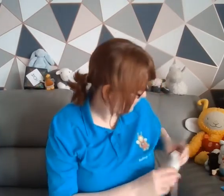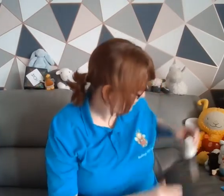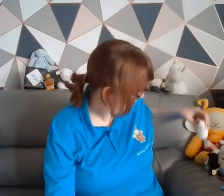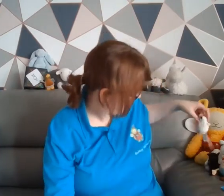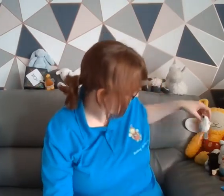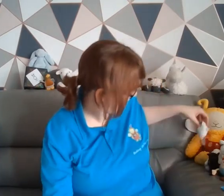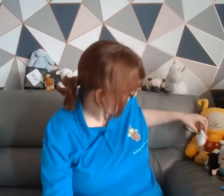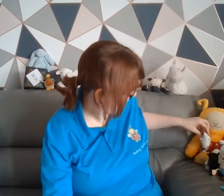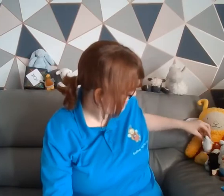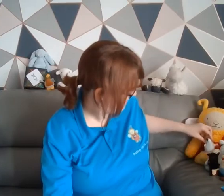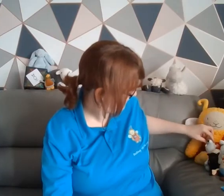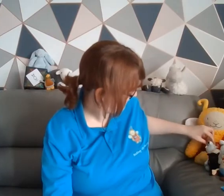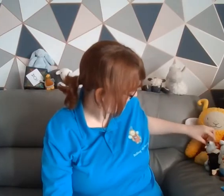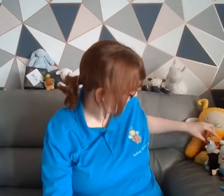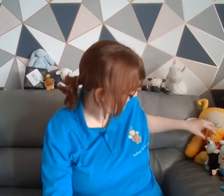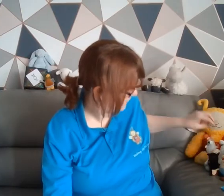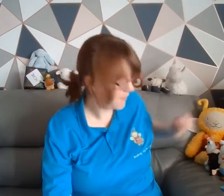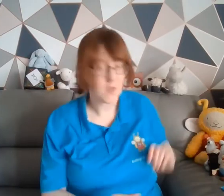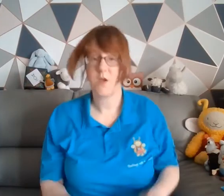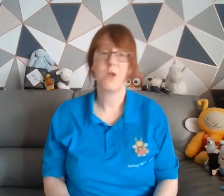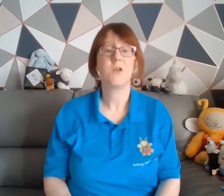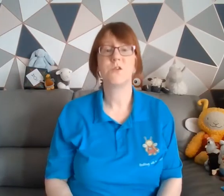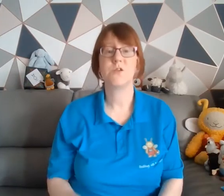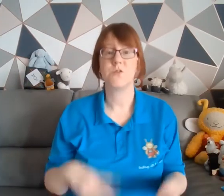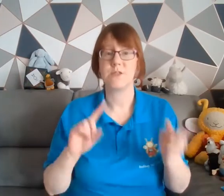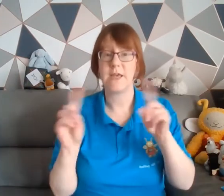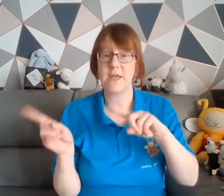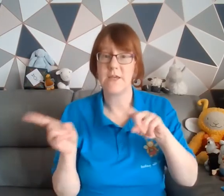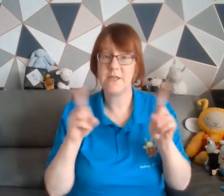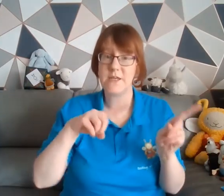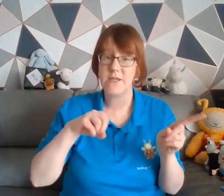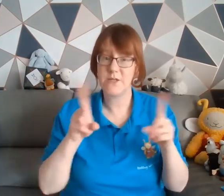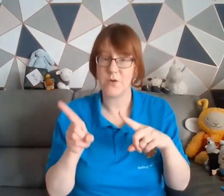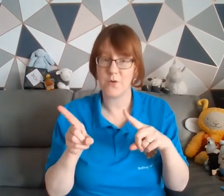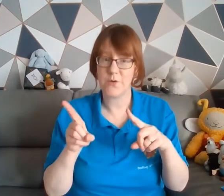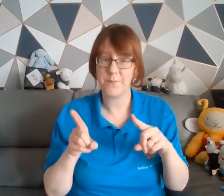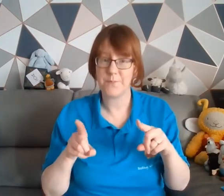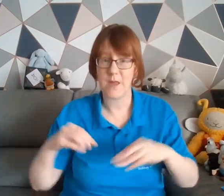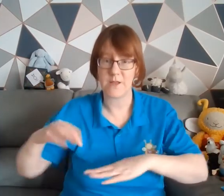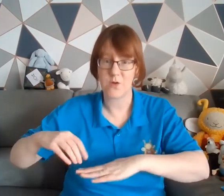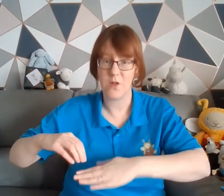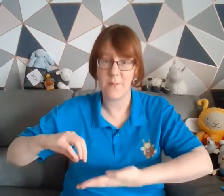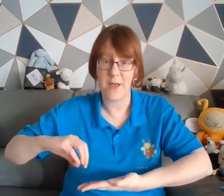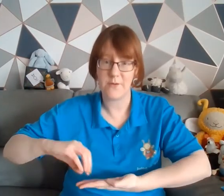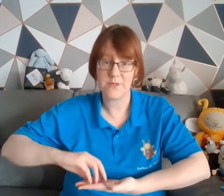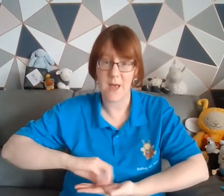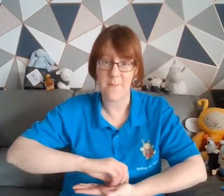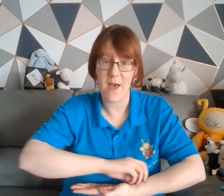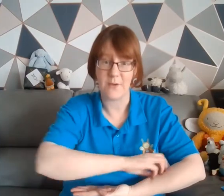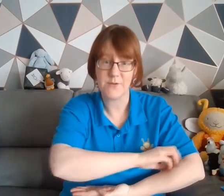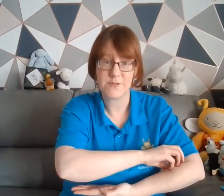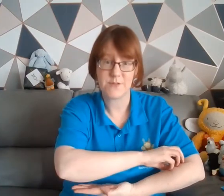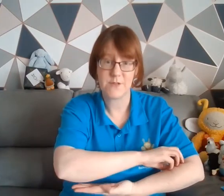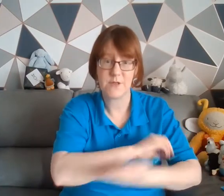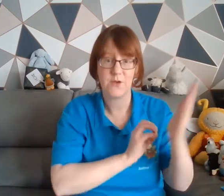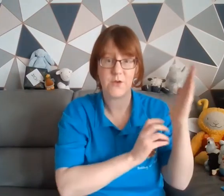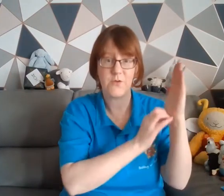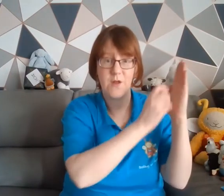Now, pop them down here. So it's Hickory Dickory Dock, and it's all about a mouse who ran